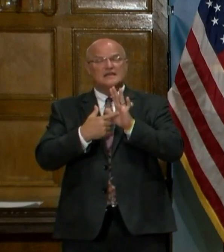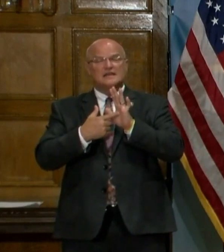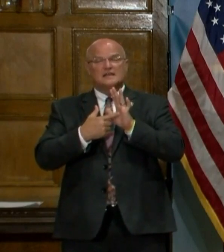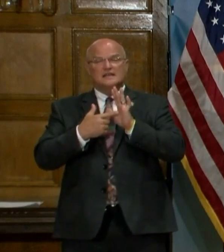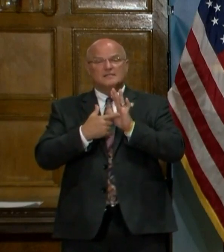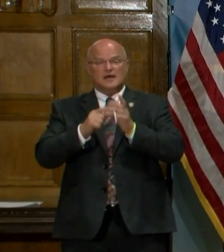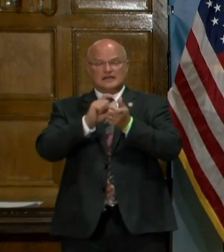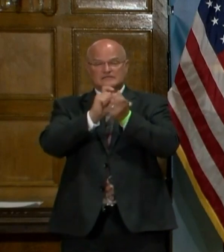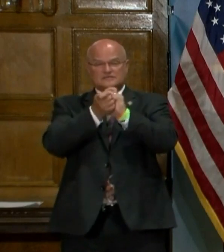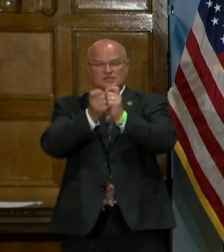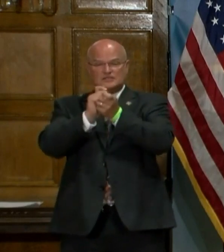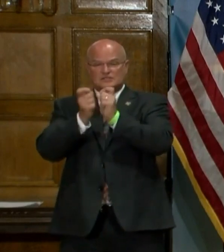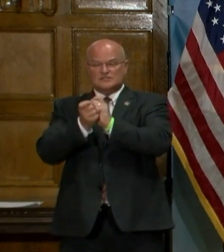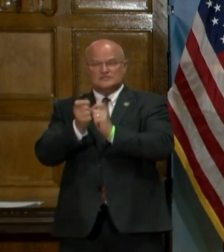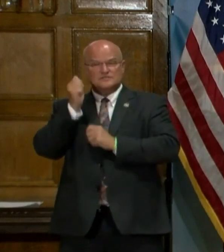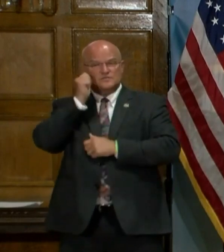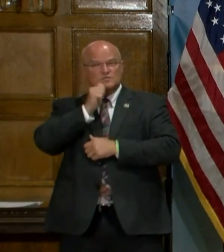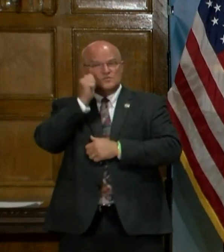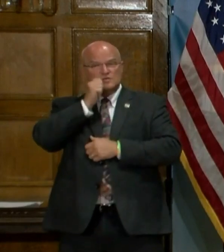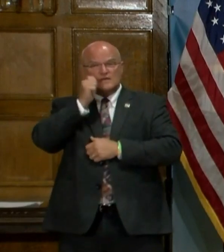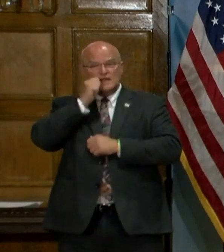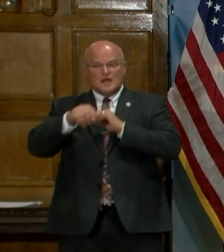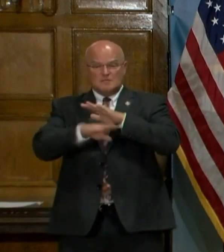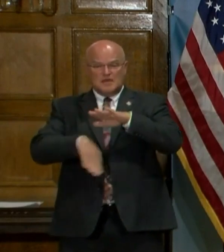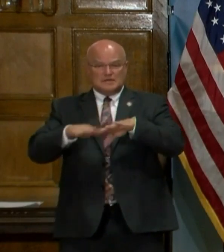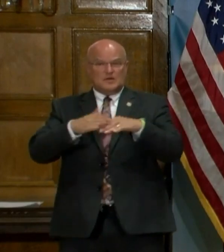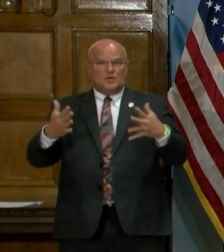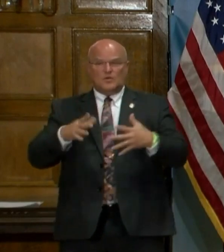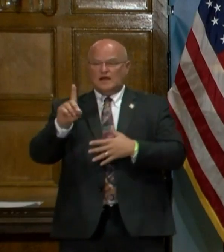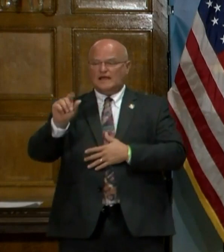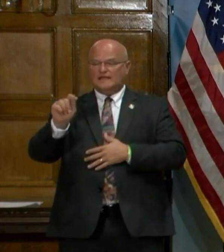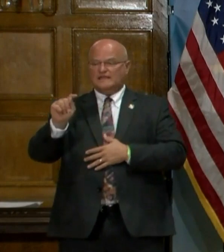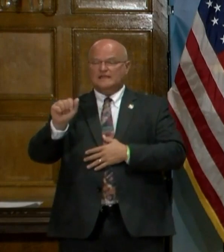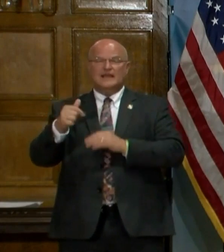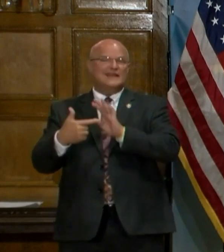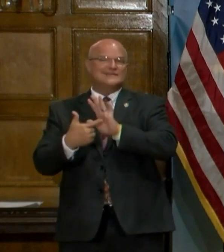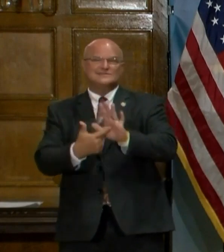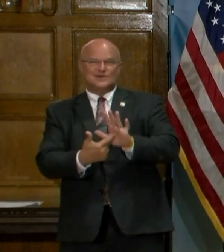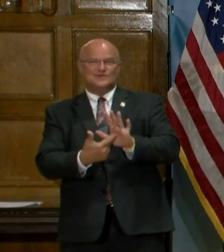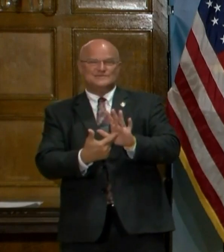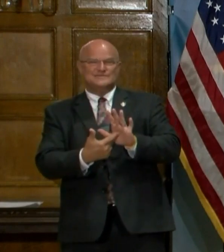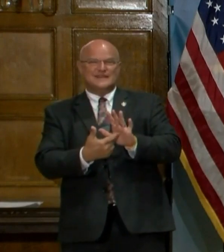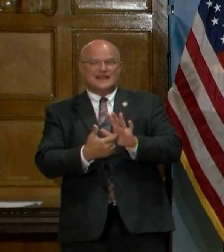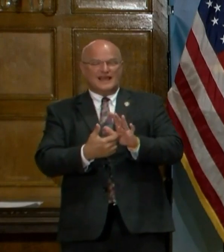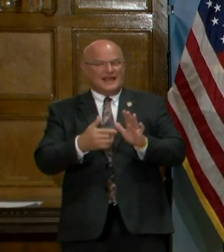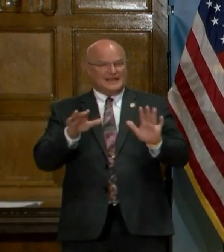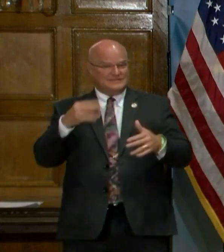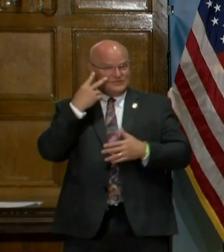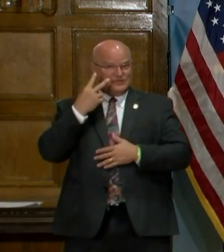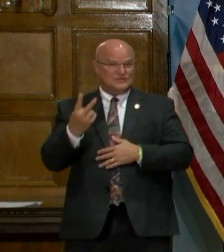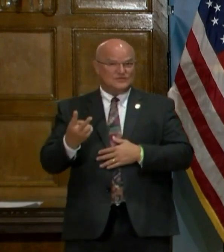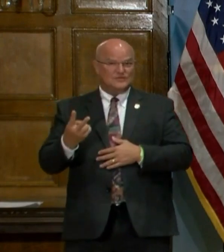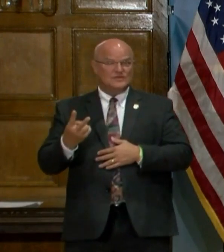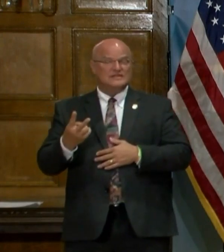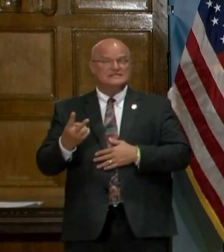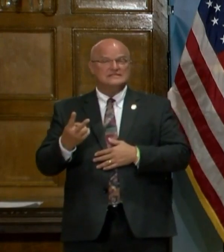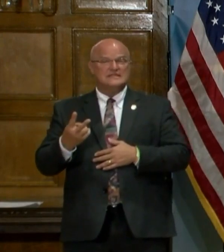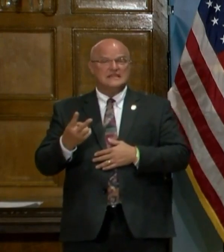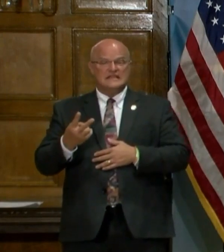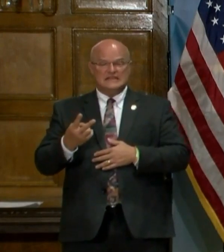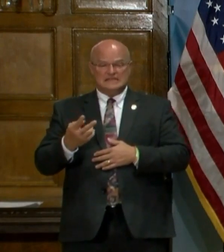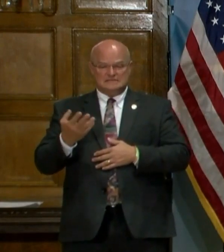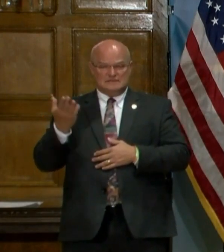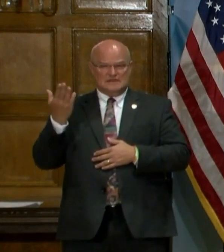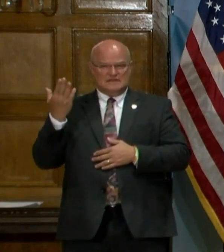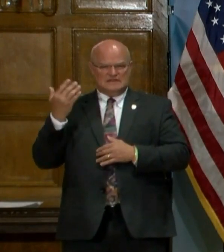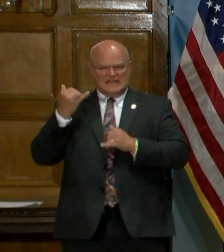modeling changes weekly based upon what the data shows. And as you can see, the